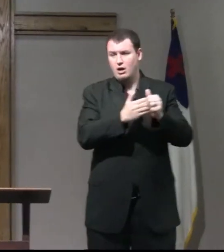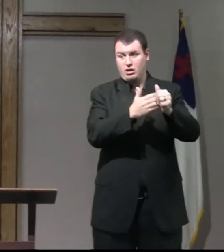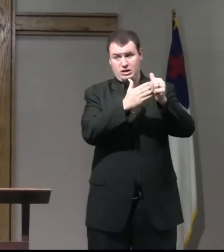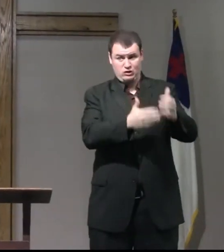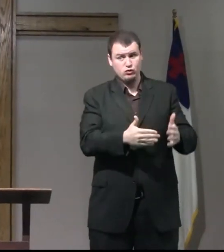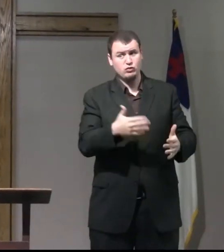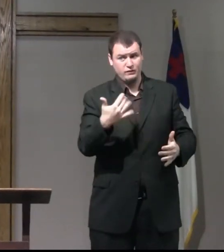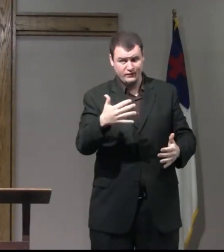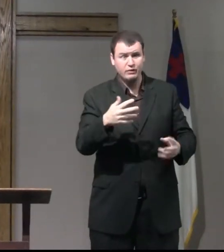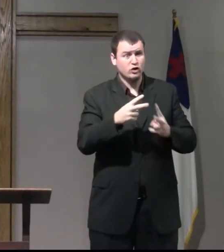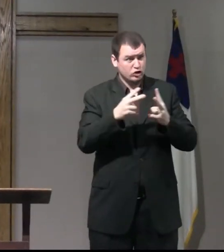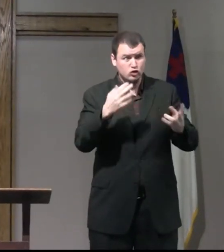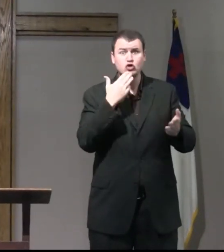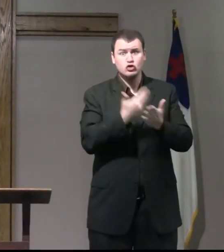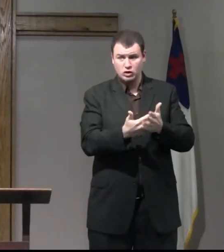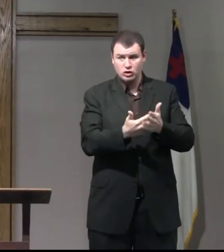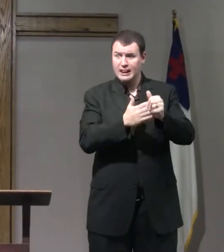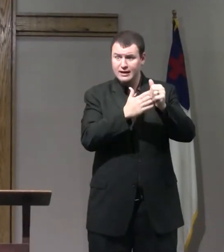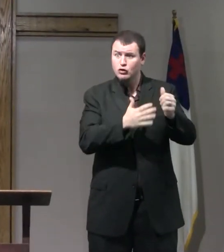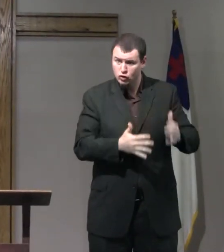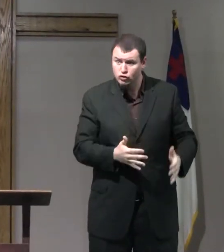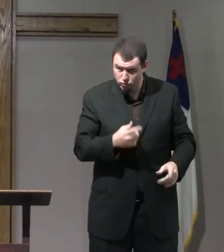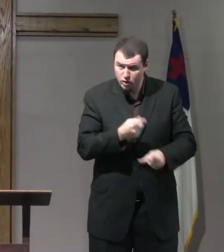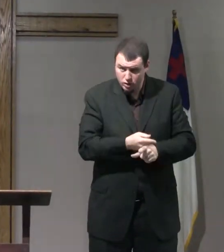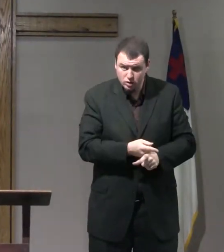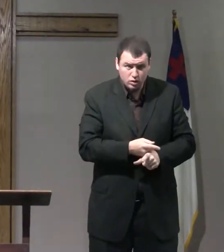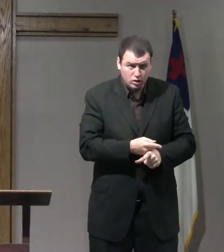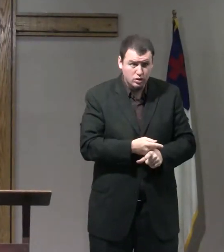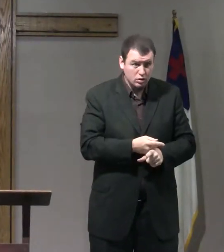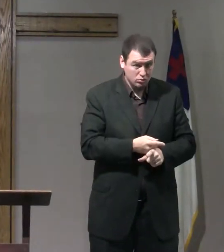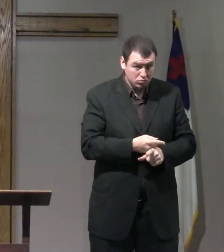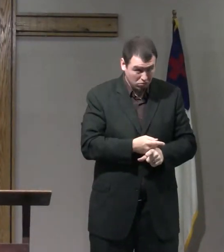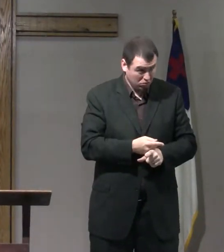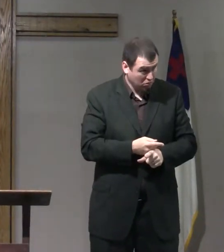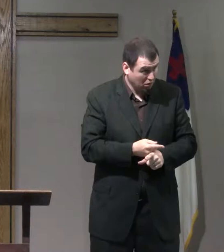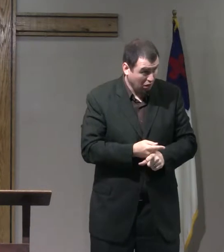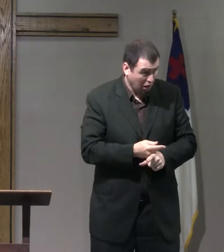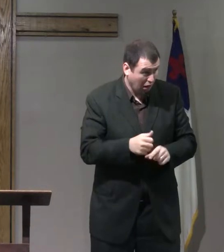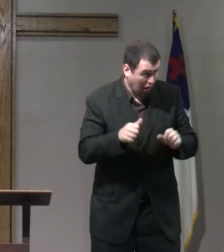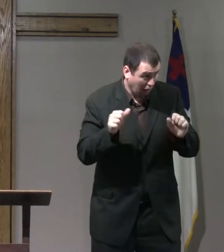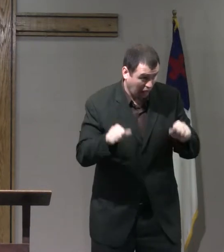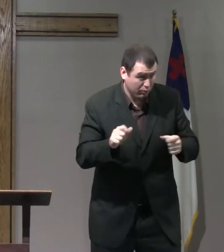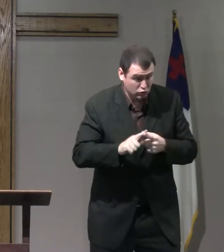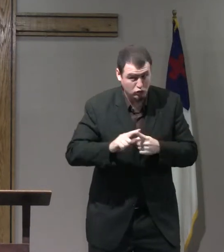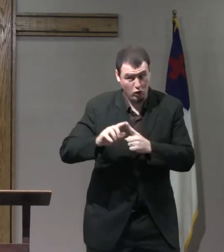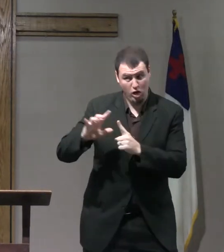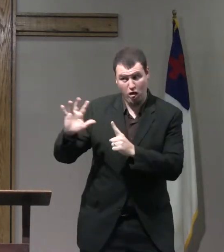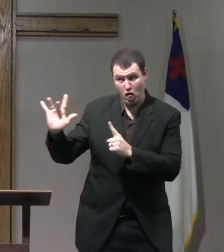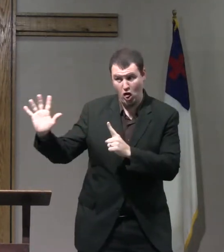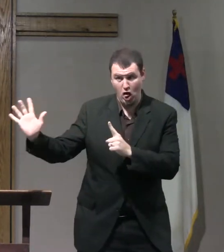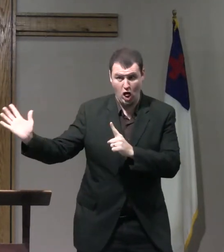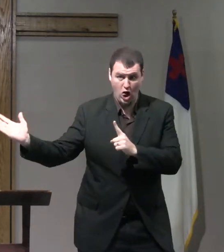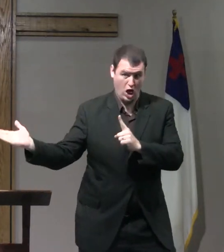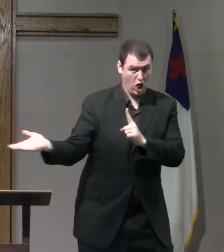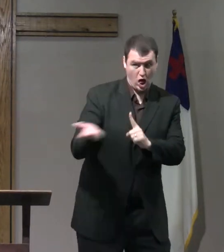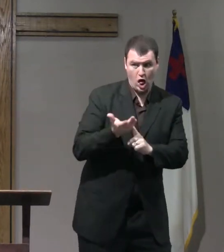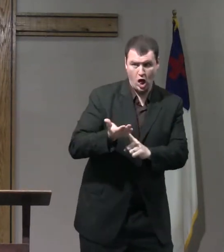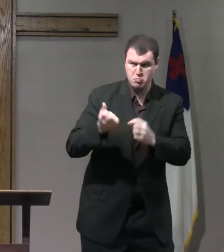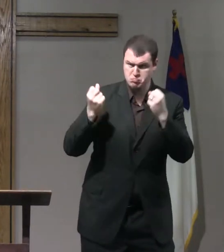He was a very powerful leader. He was a very powerful leader, and he could